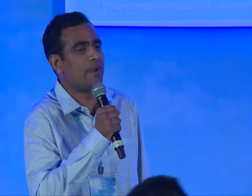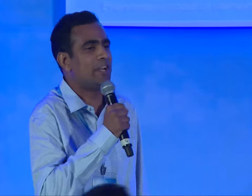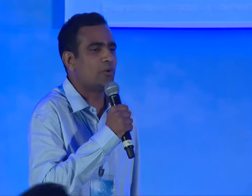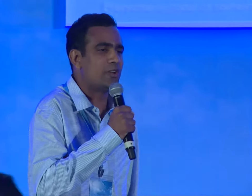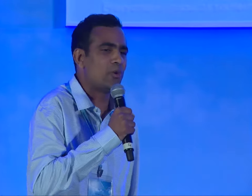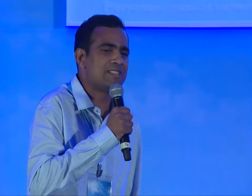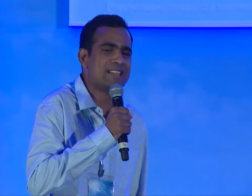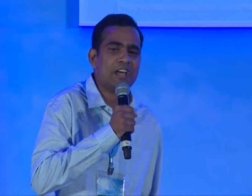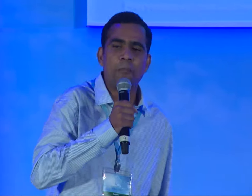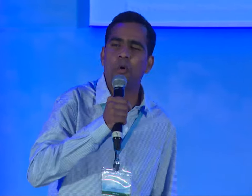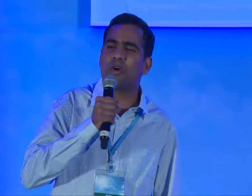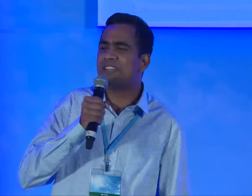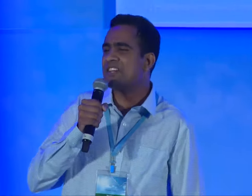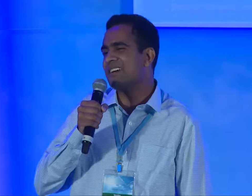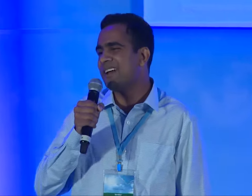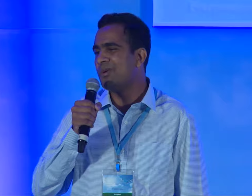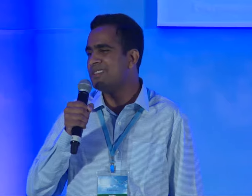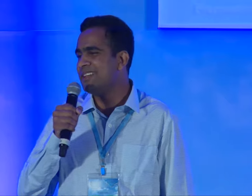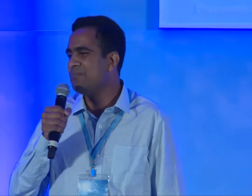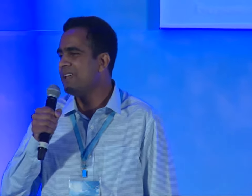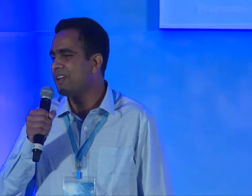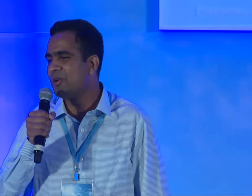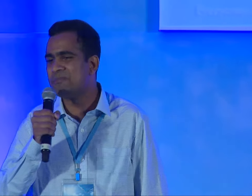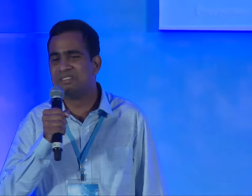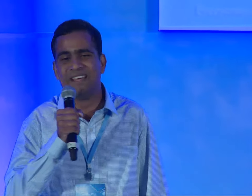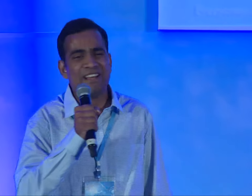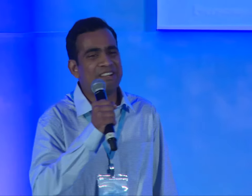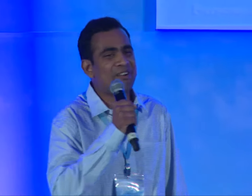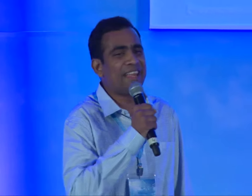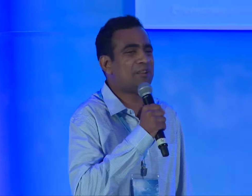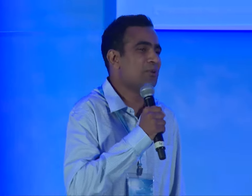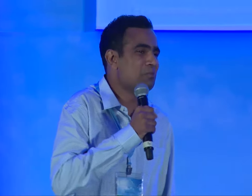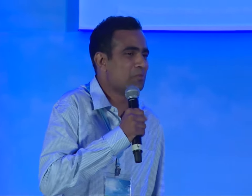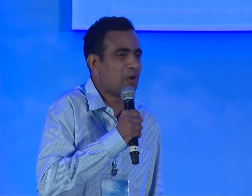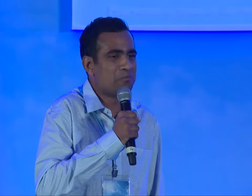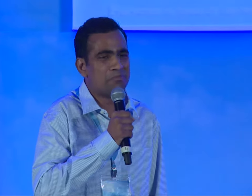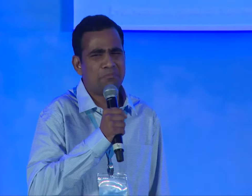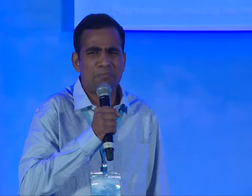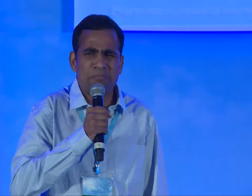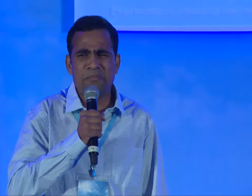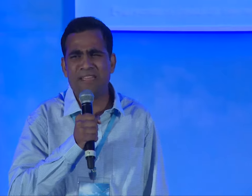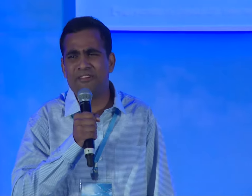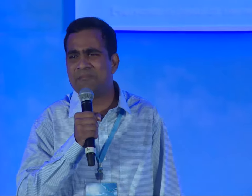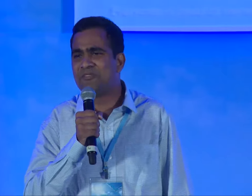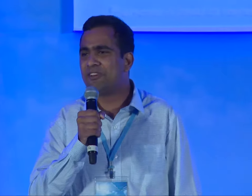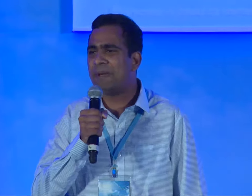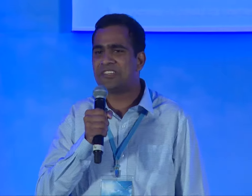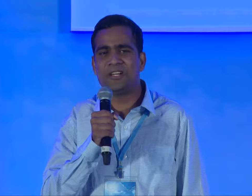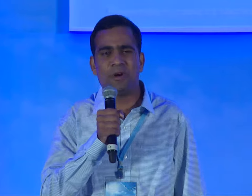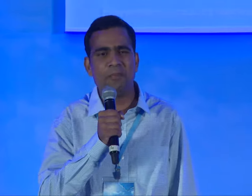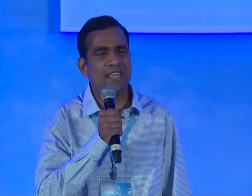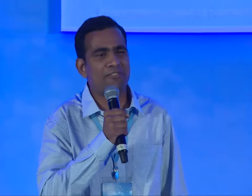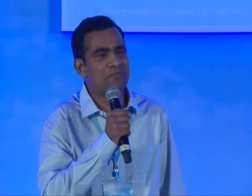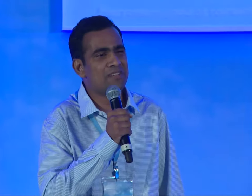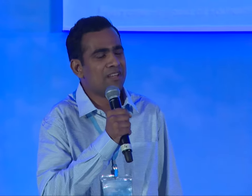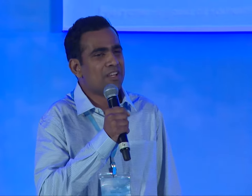students, 22-year-olds, bored of their chartered accountancy and MBA curriculums, trying to, make films. We were passionate